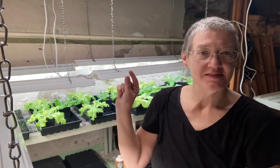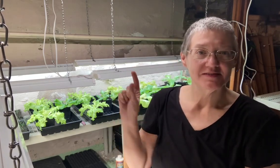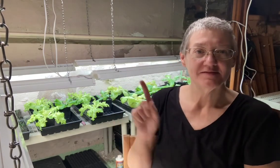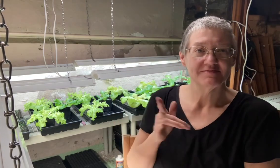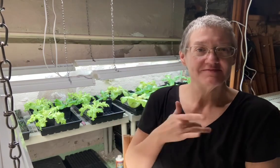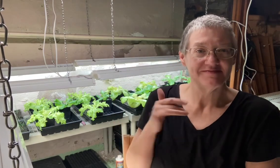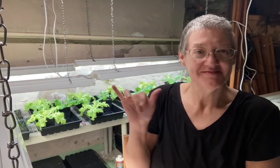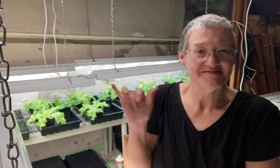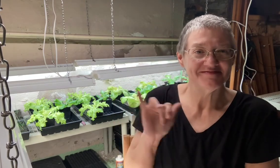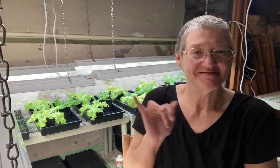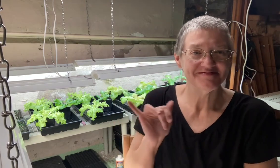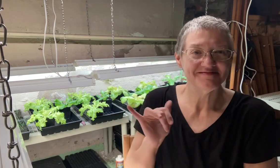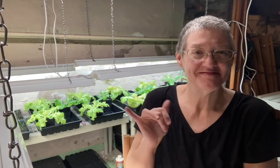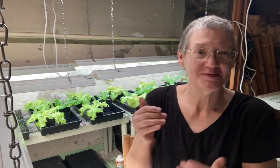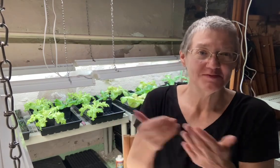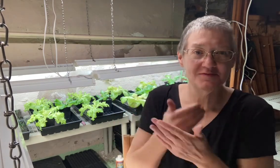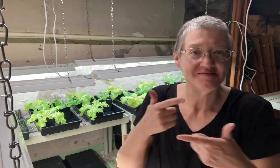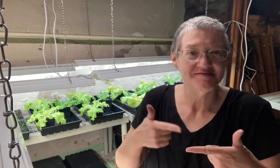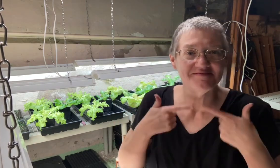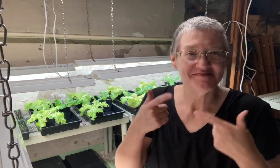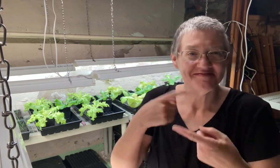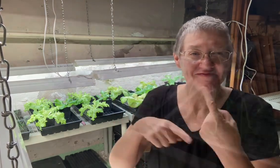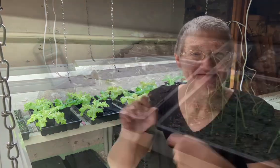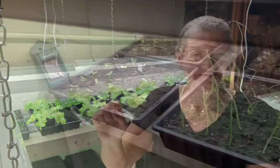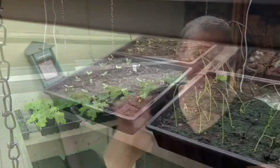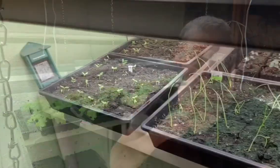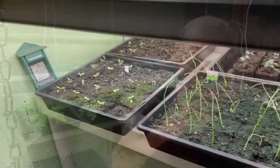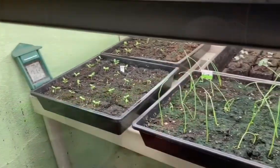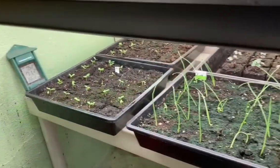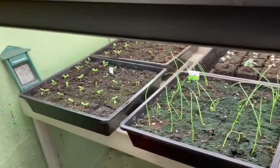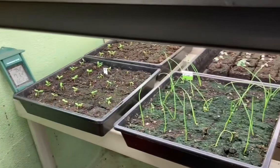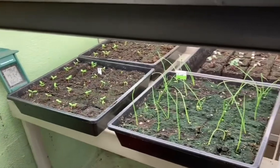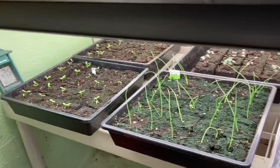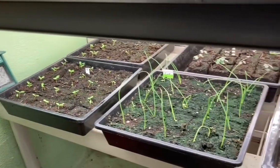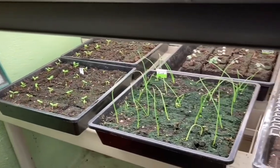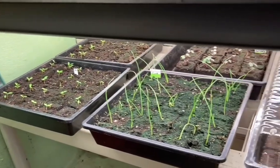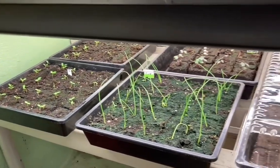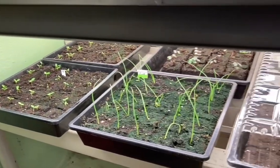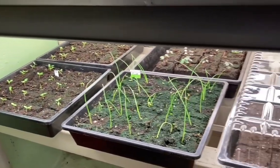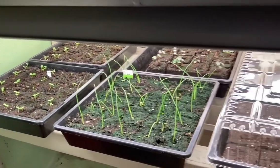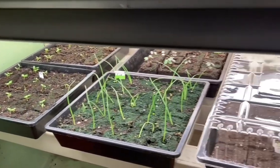love all this green here in the grow room. I love this feeling of new life.